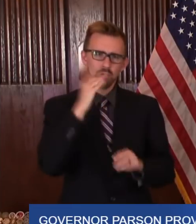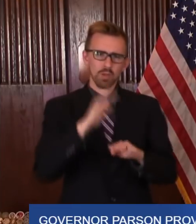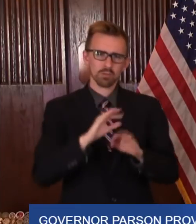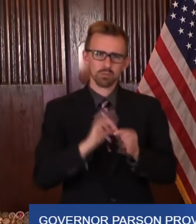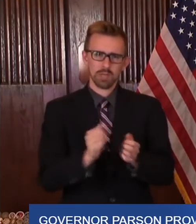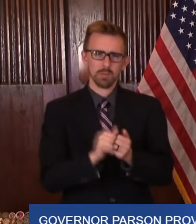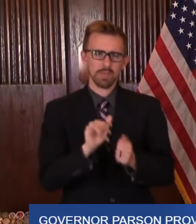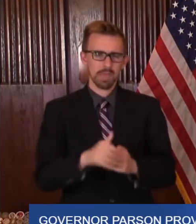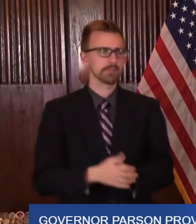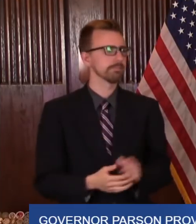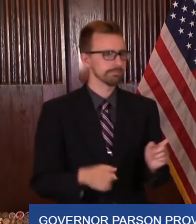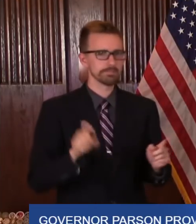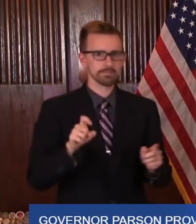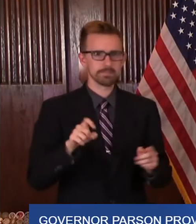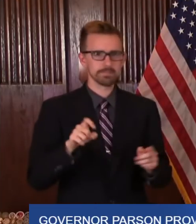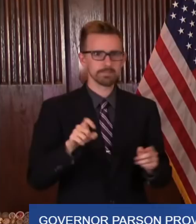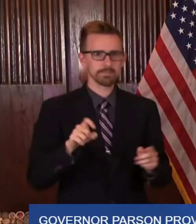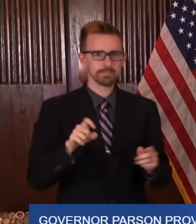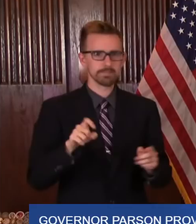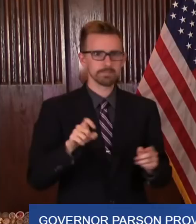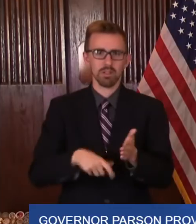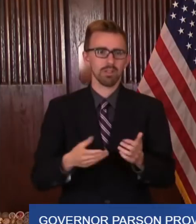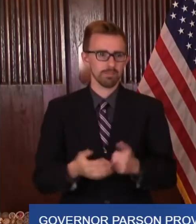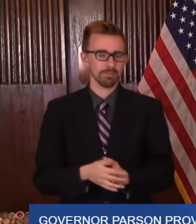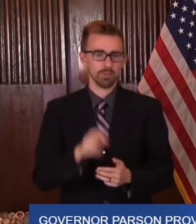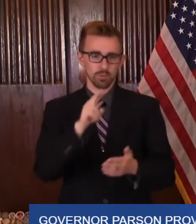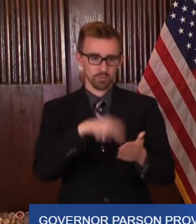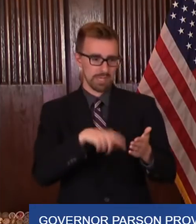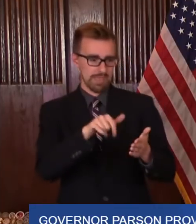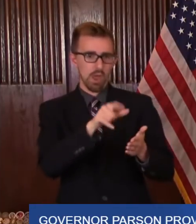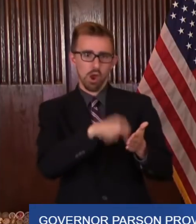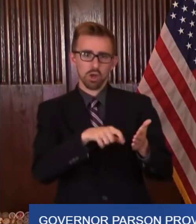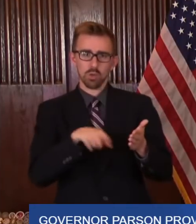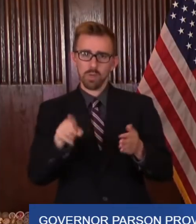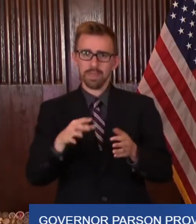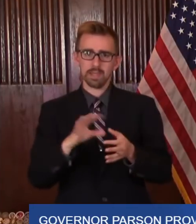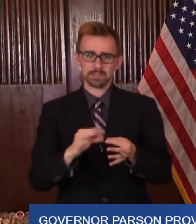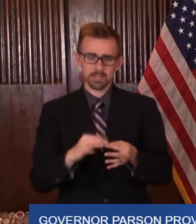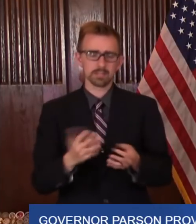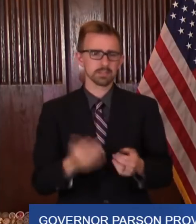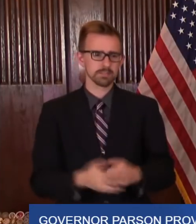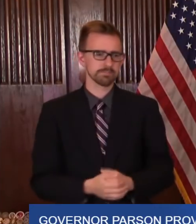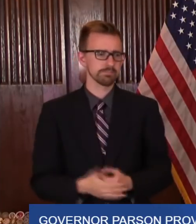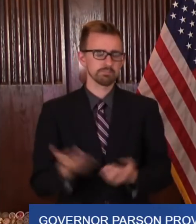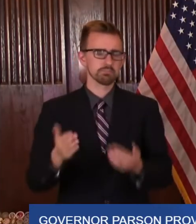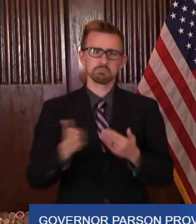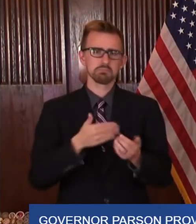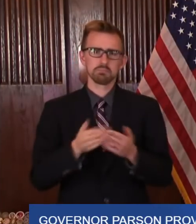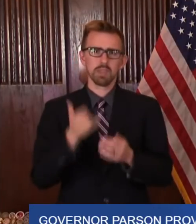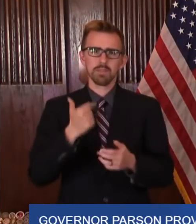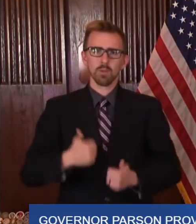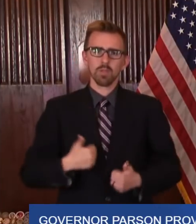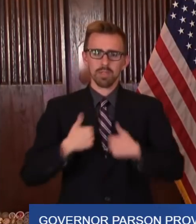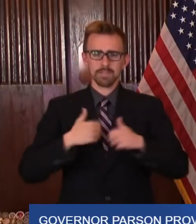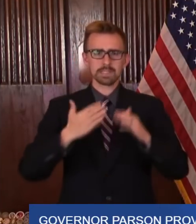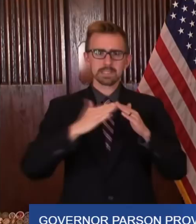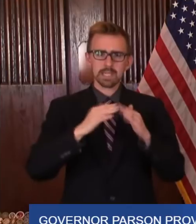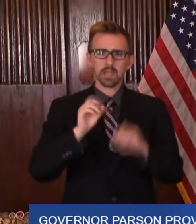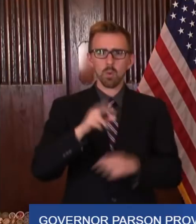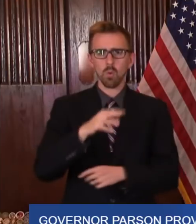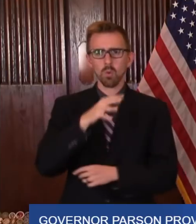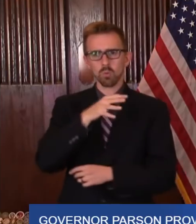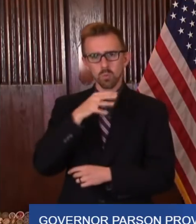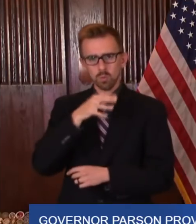Yeah, you just need to read the article. You read the article and see what they address. Look, I don't care whether you live in urban Missouri or